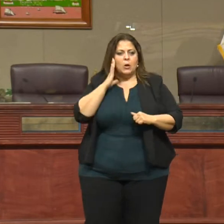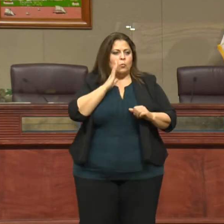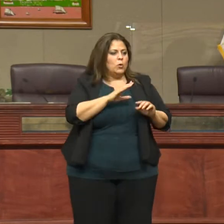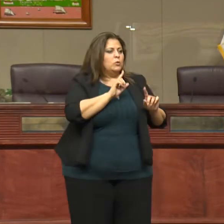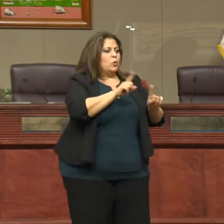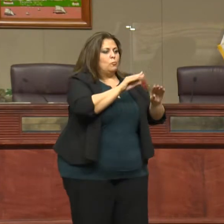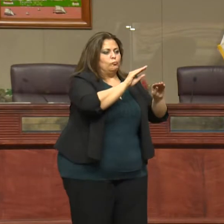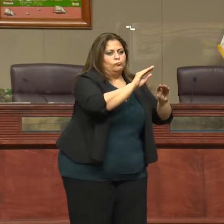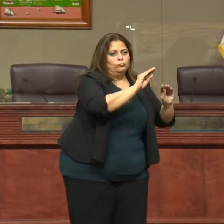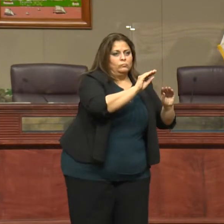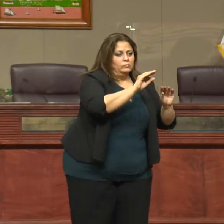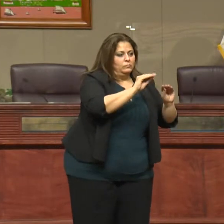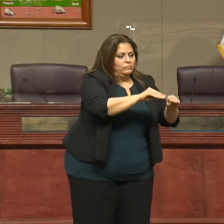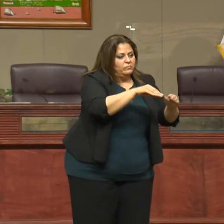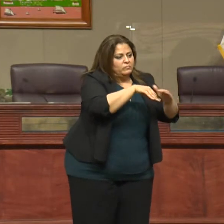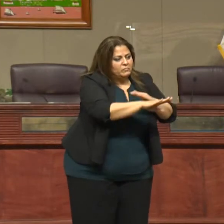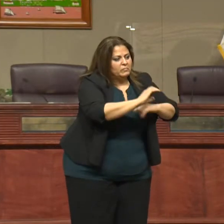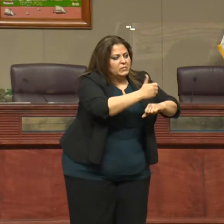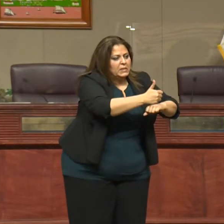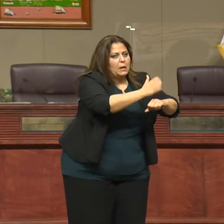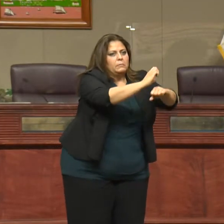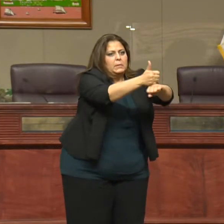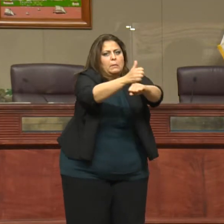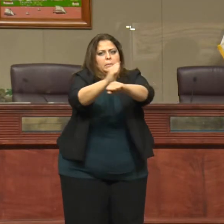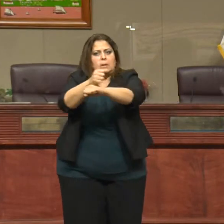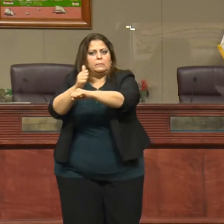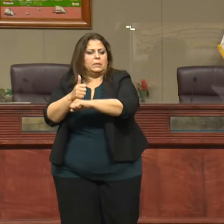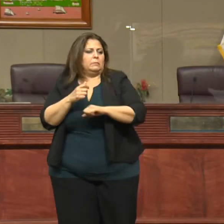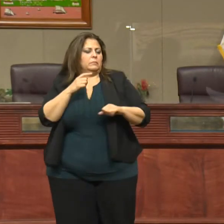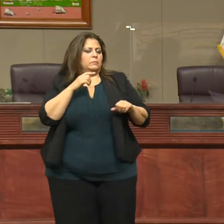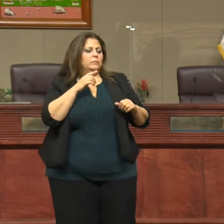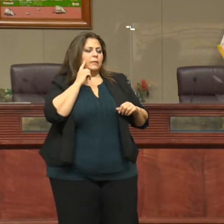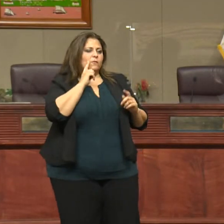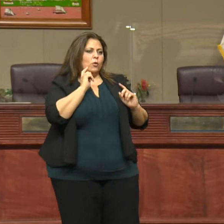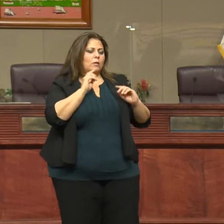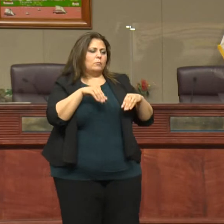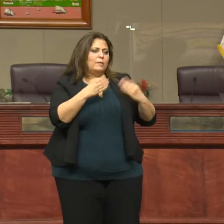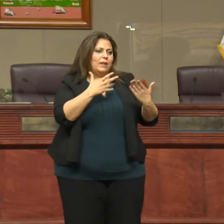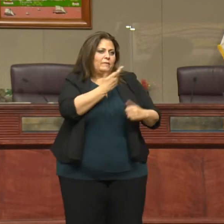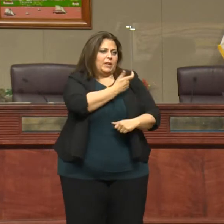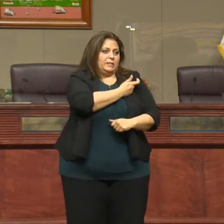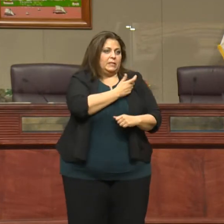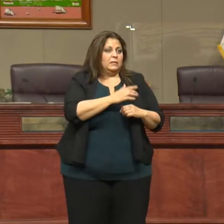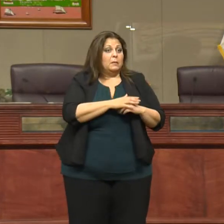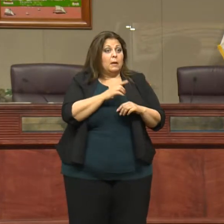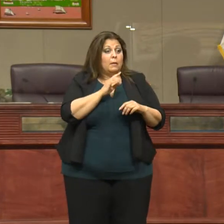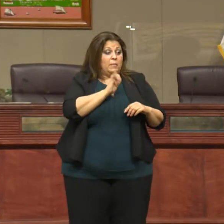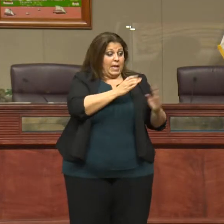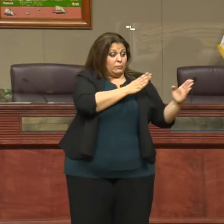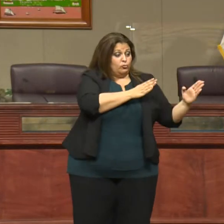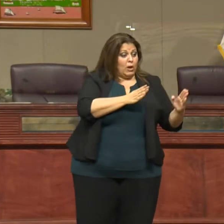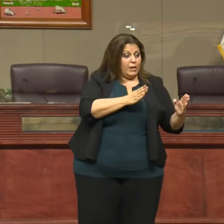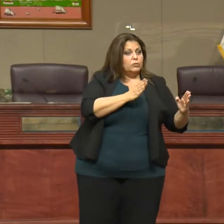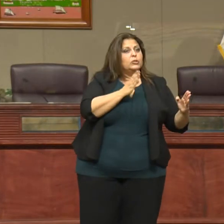the announcement perhaps by the end of this week about the strategy that will soon begin in that regard.